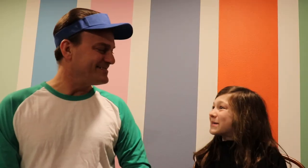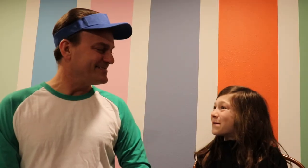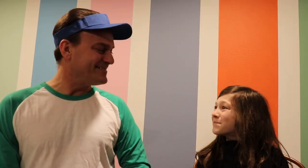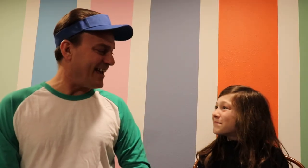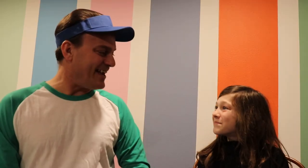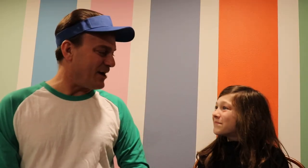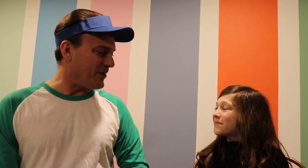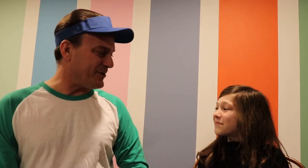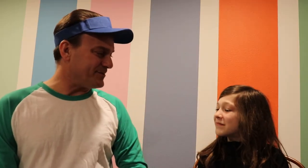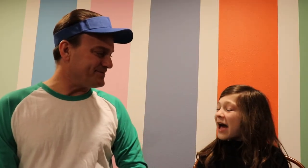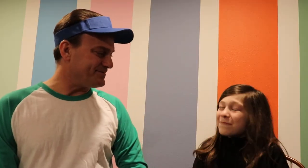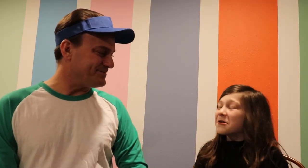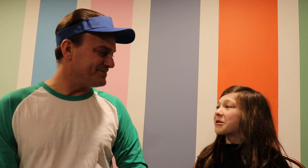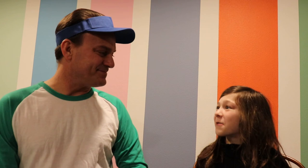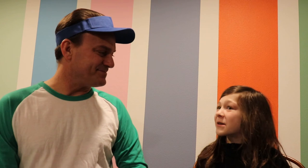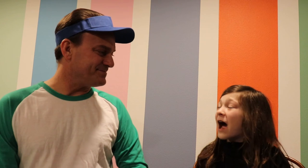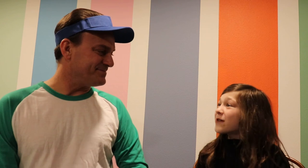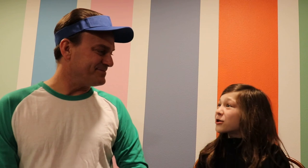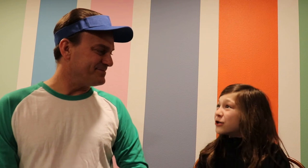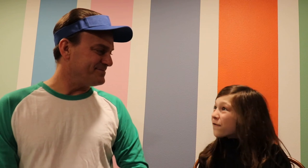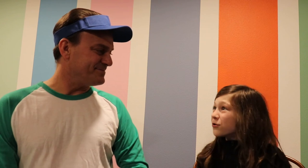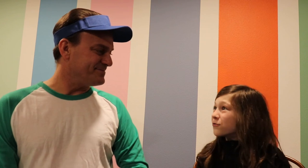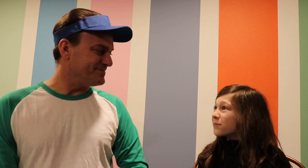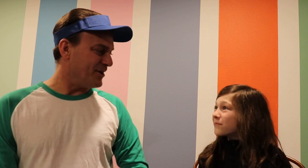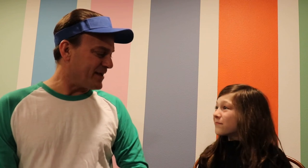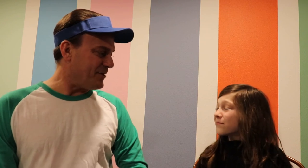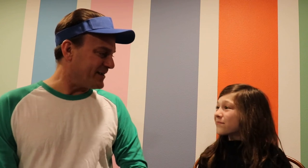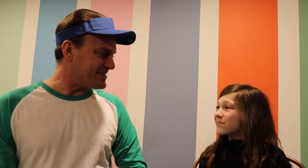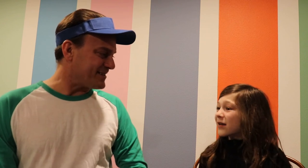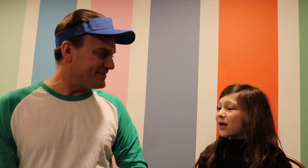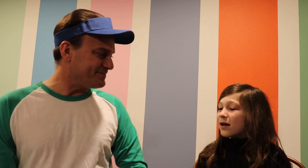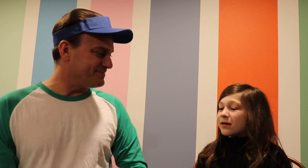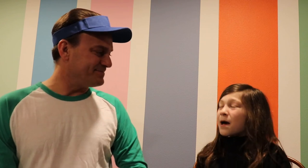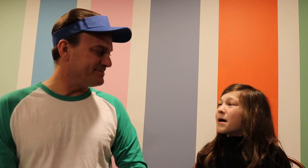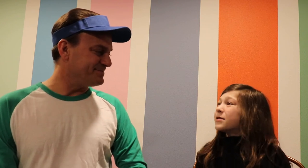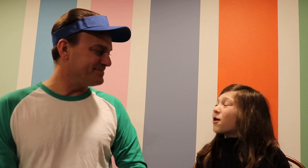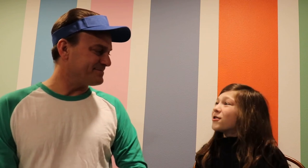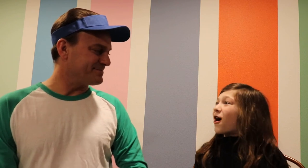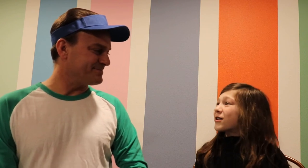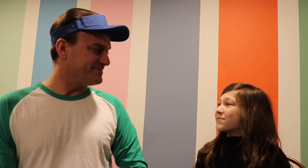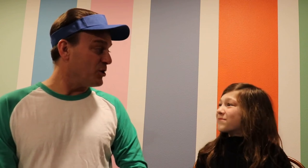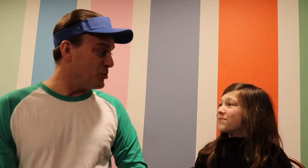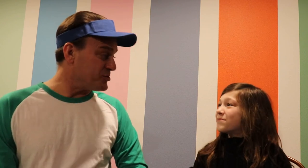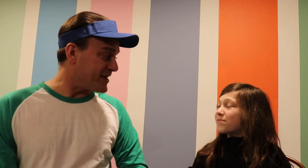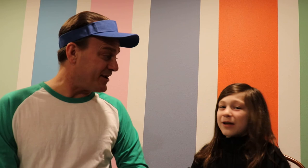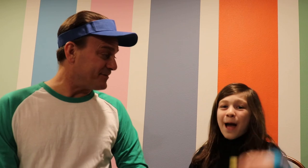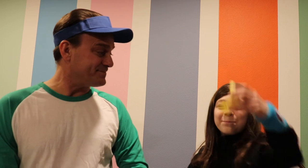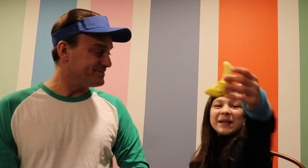Tim. Hey, how are you? I'm doing great. I've got a joke for you. Okay, what is it? Knock, knock. Who's there?